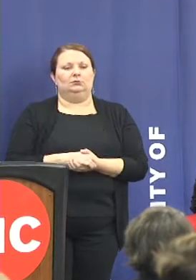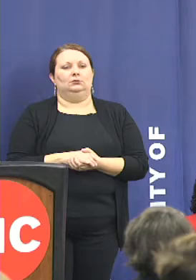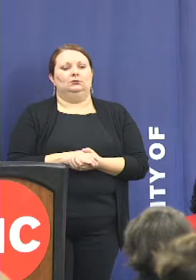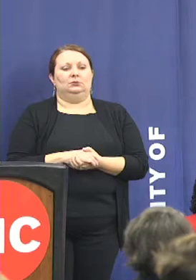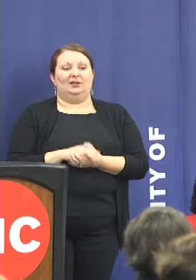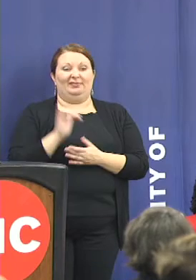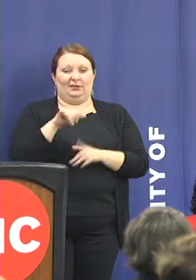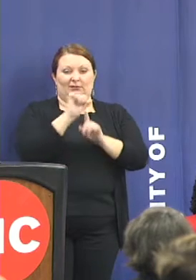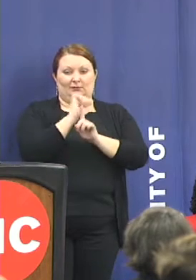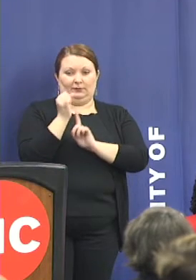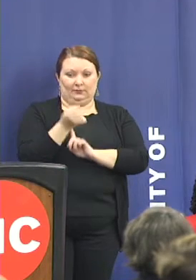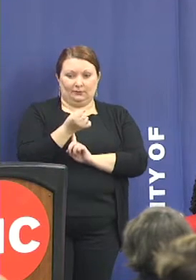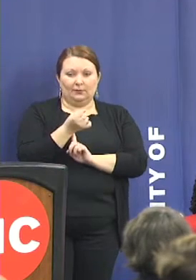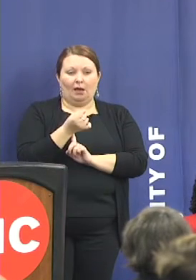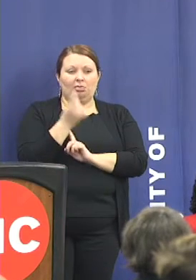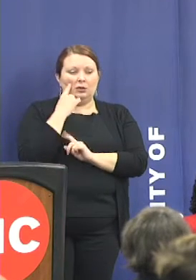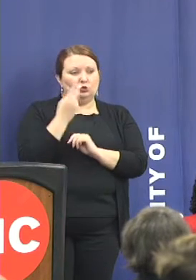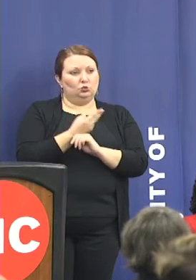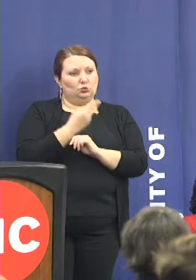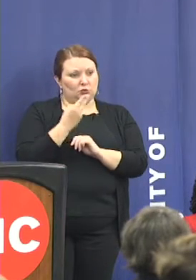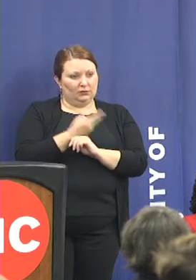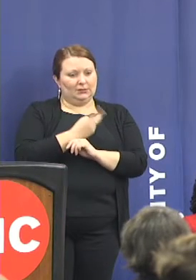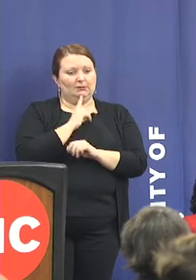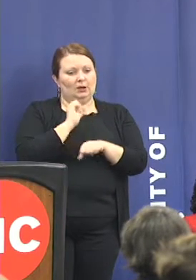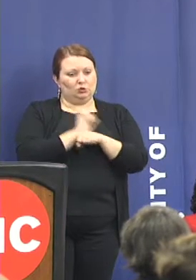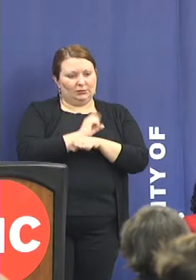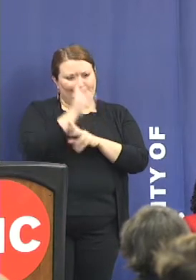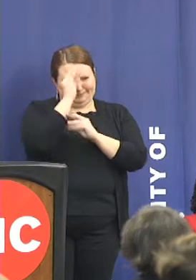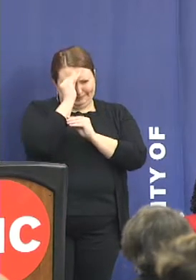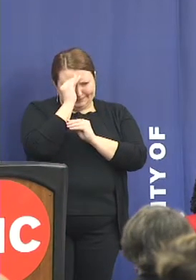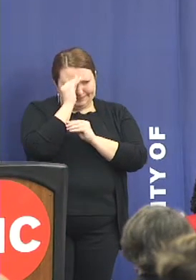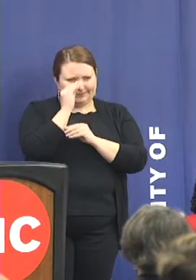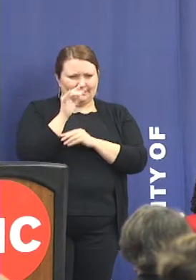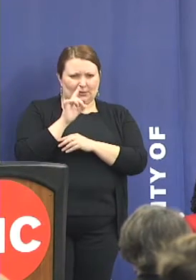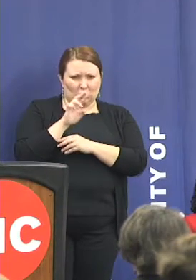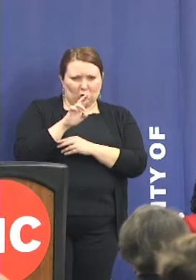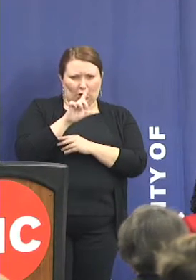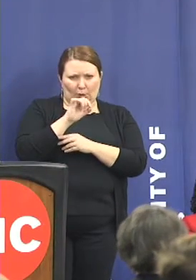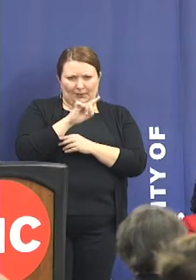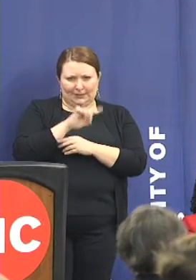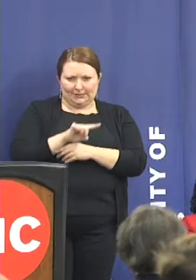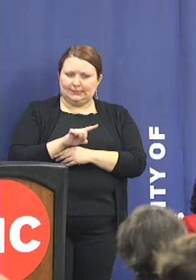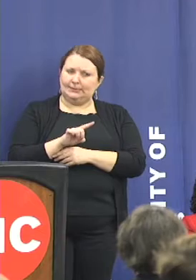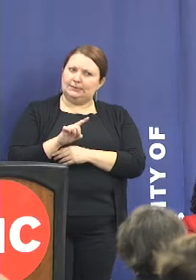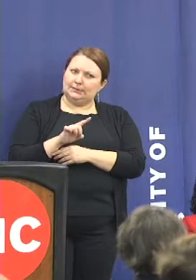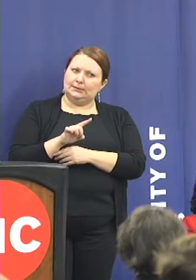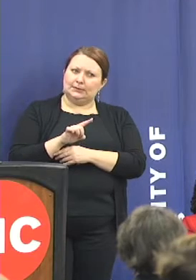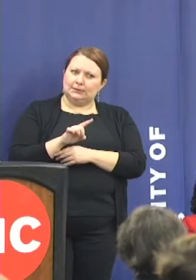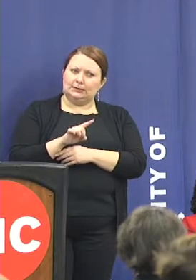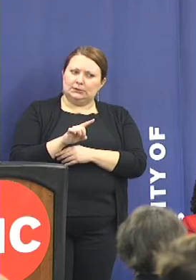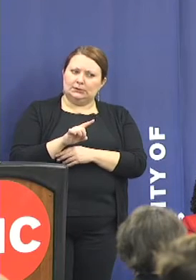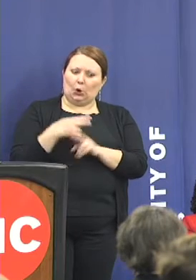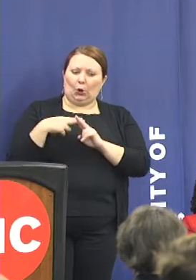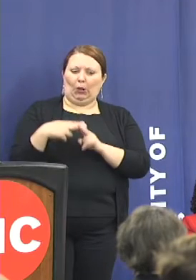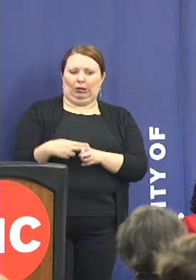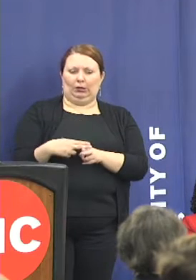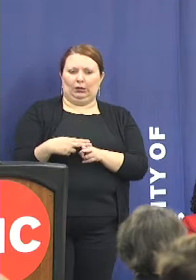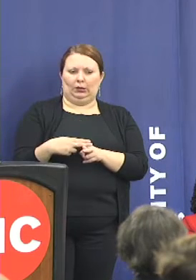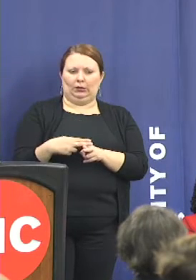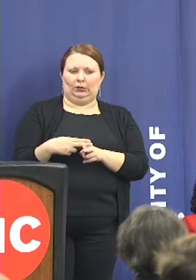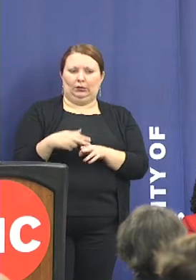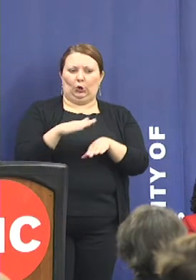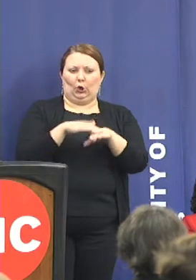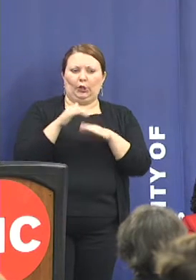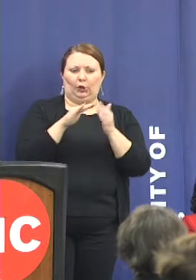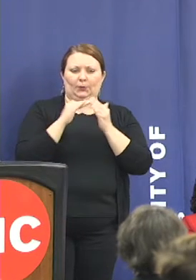this context, I think that it's useful to actually think about what Dr. Lopez is calling the